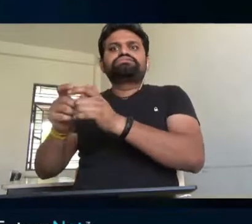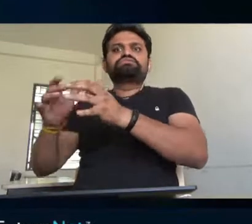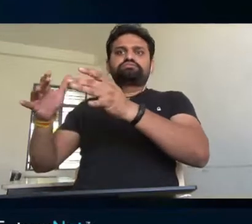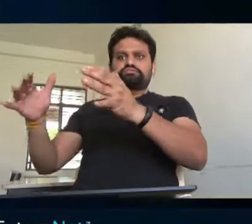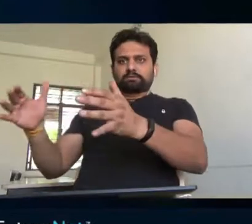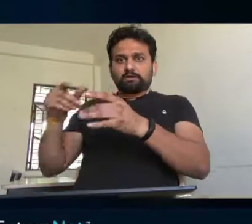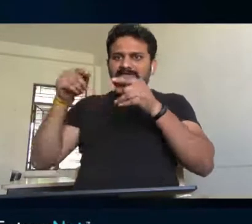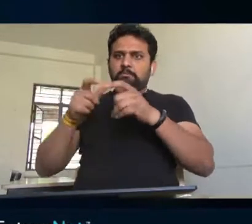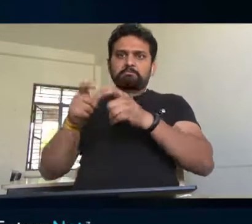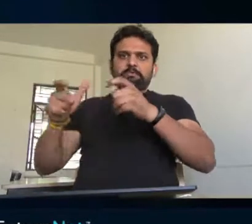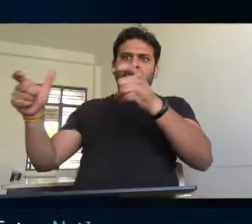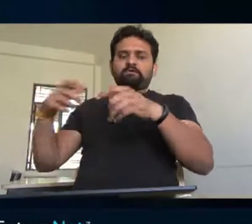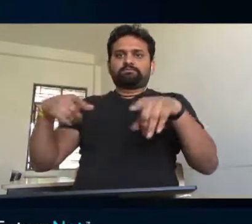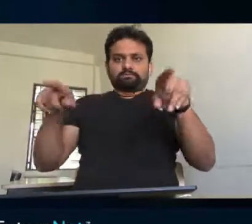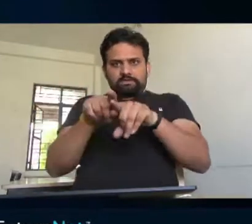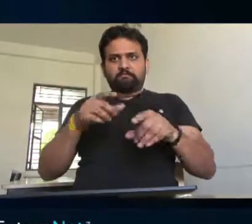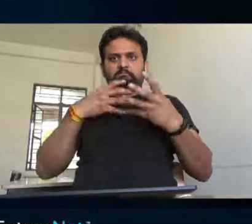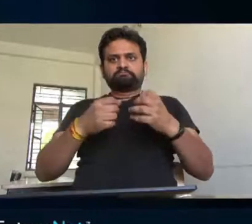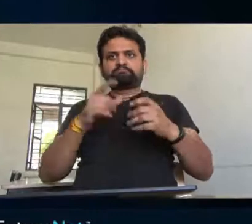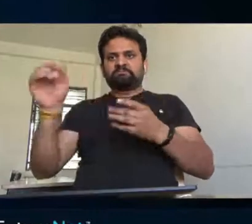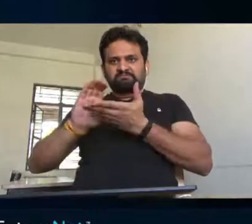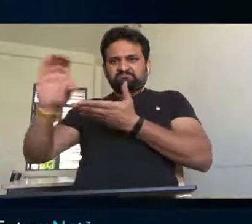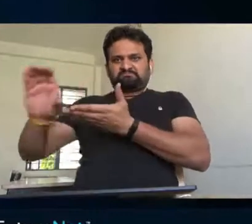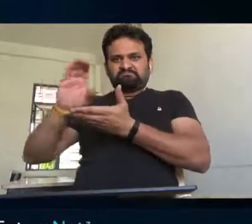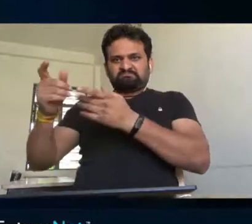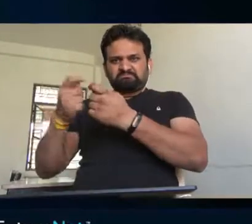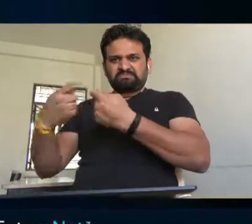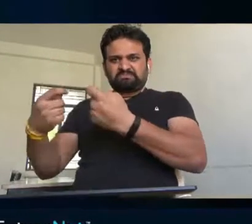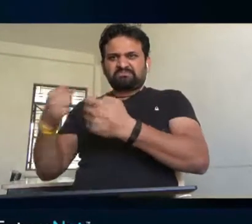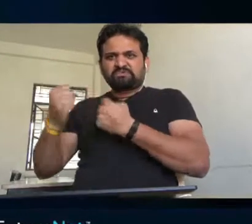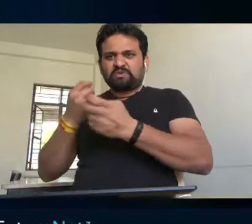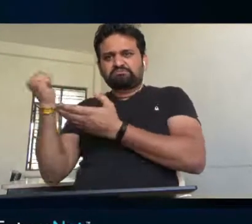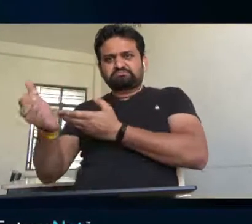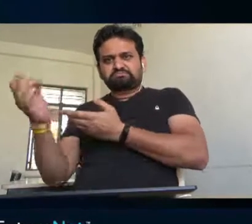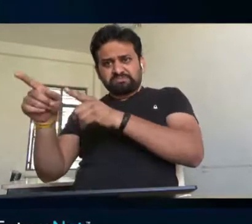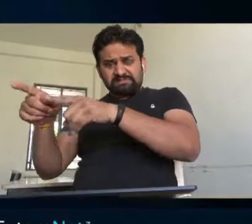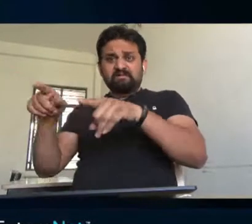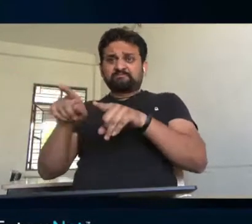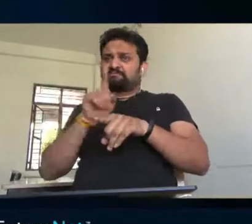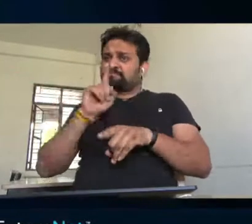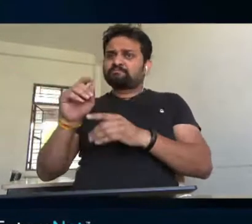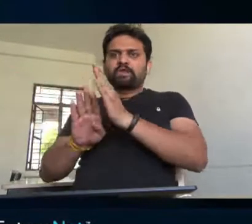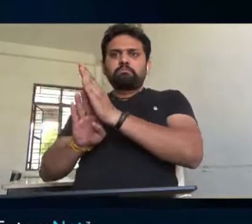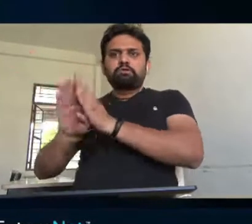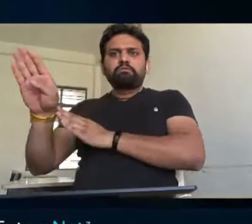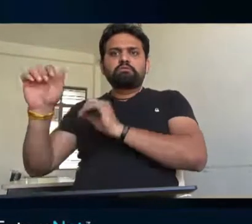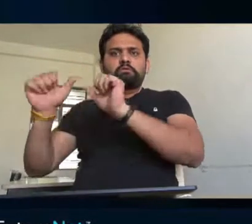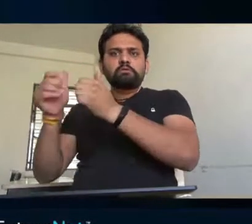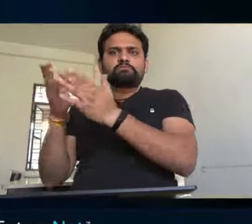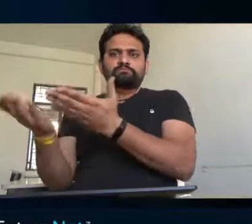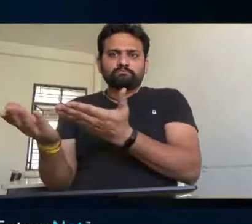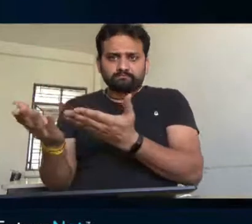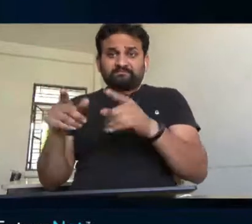Maybe this is the direction where we want to go. Yeah, because imagine they also started with the